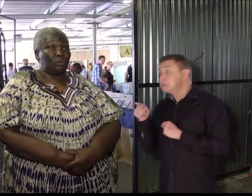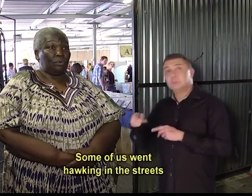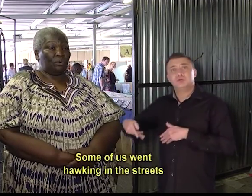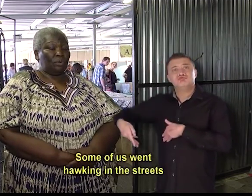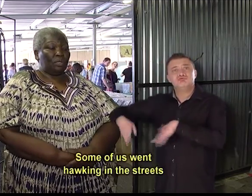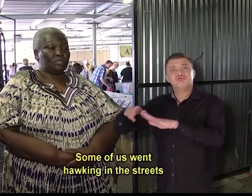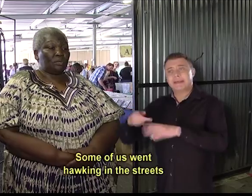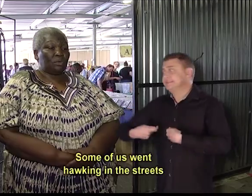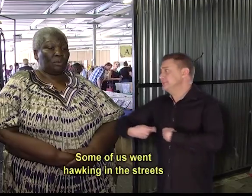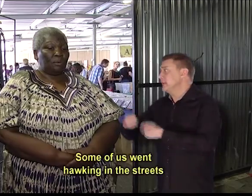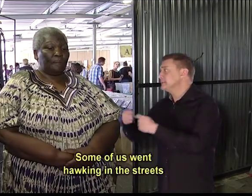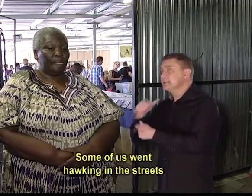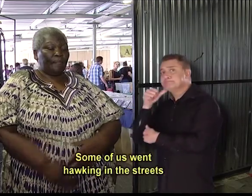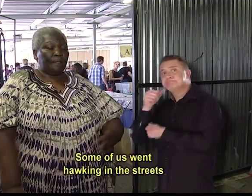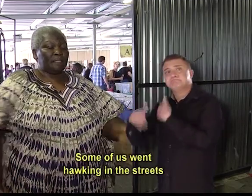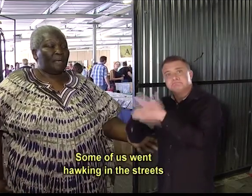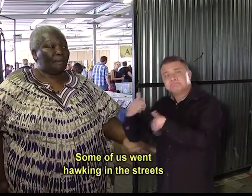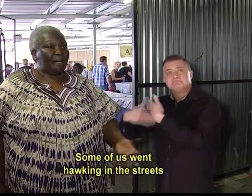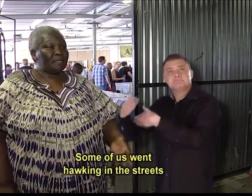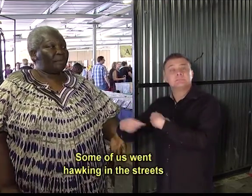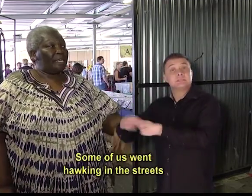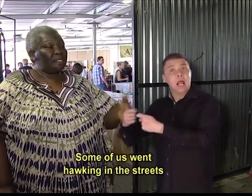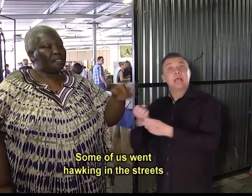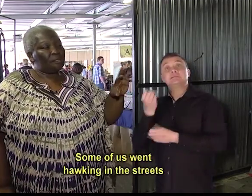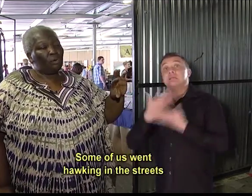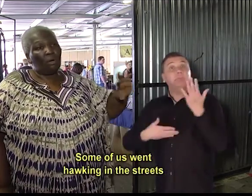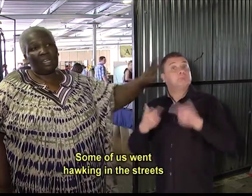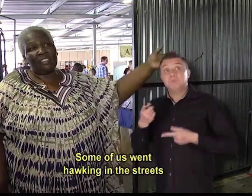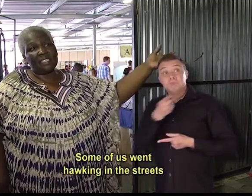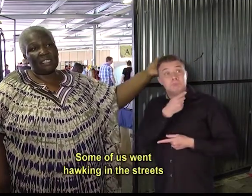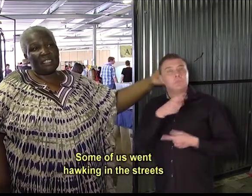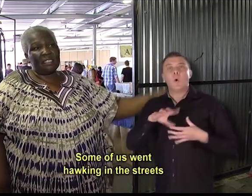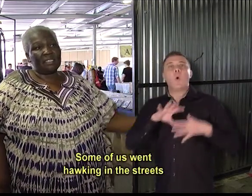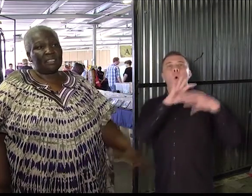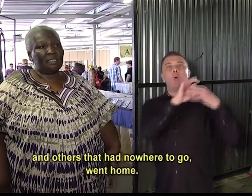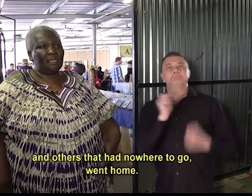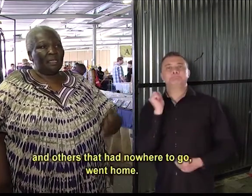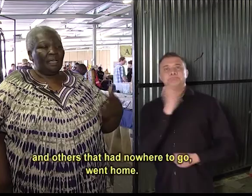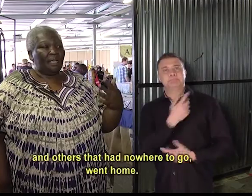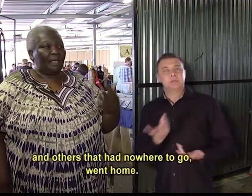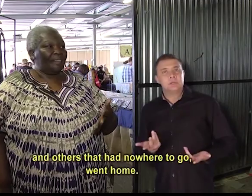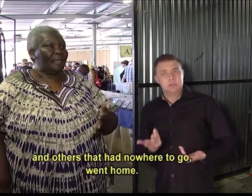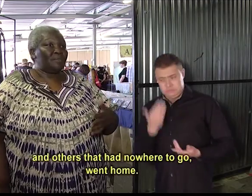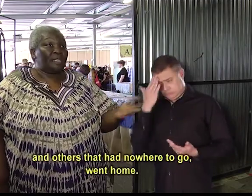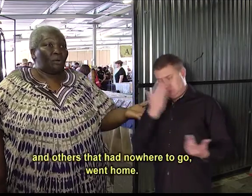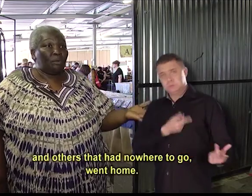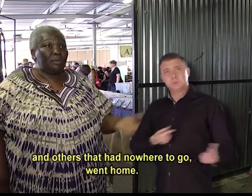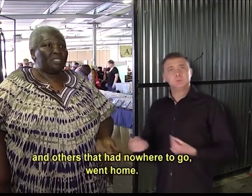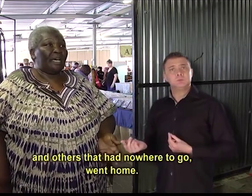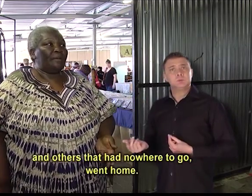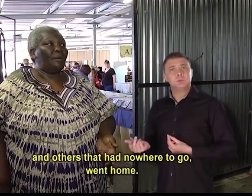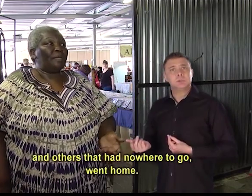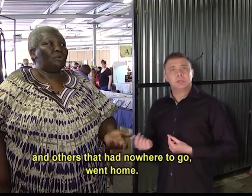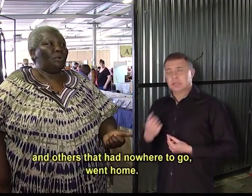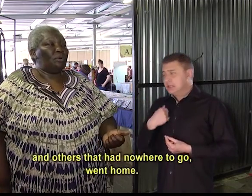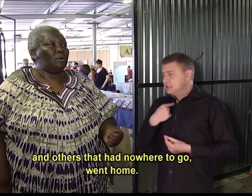go. So some of us went to hawk in the streets, others went home because